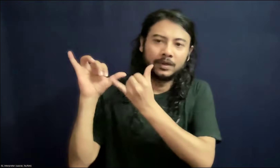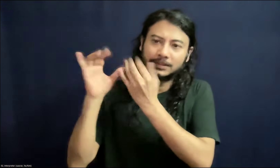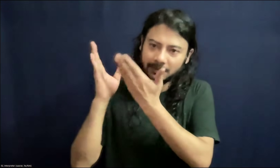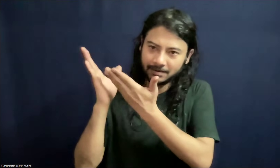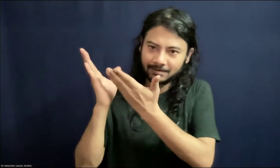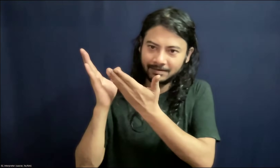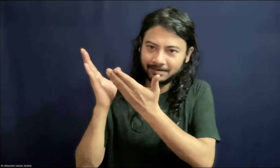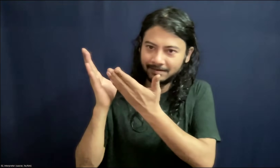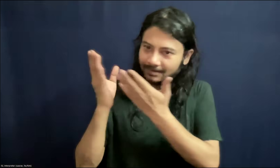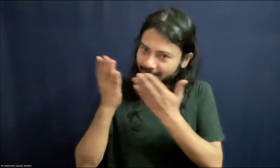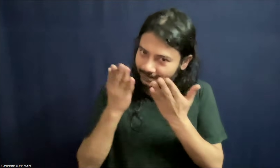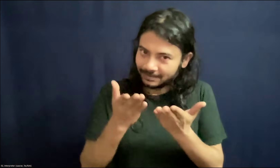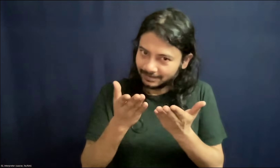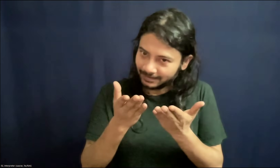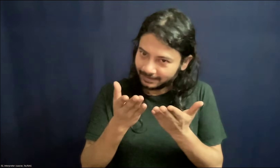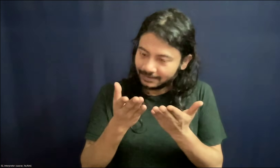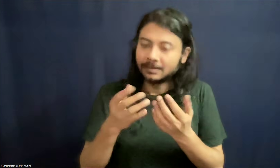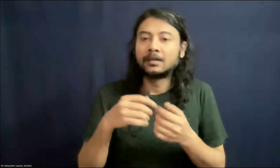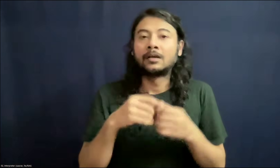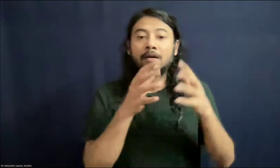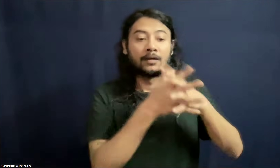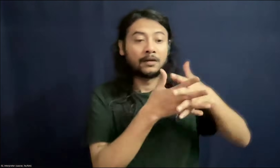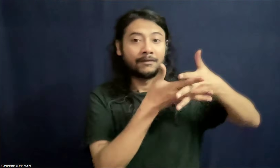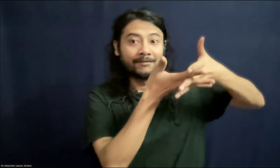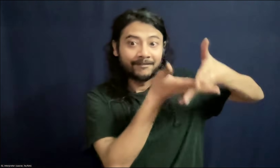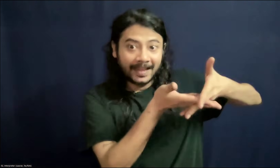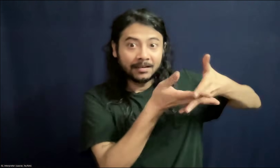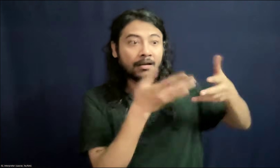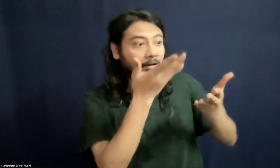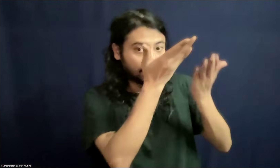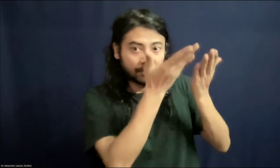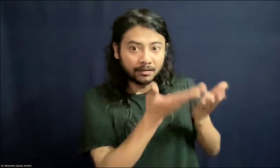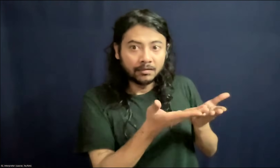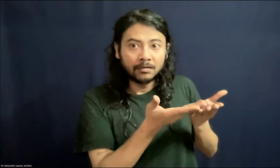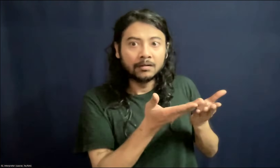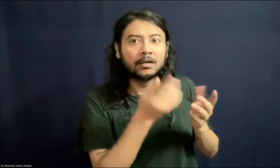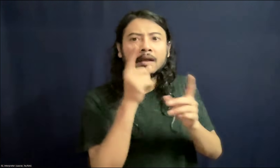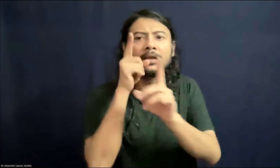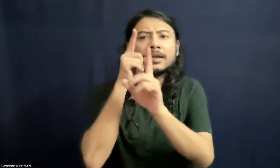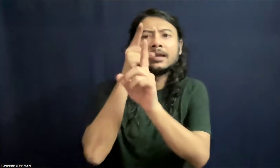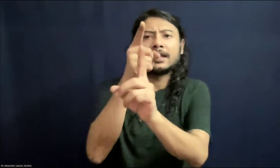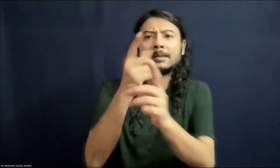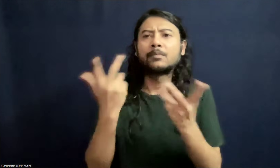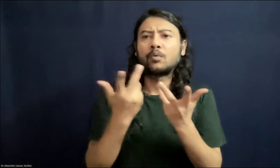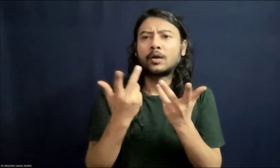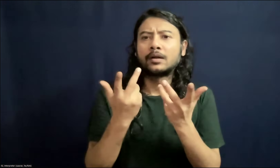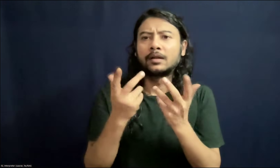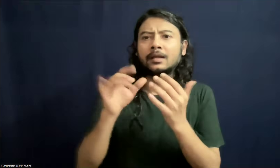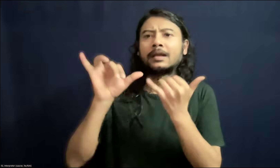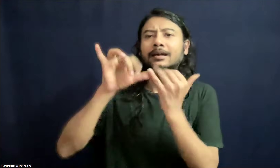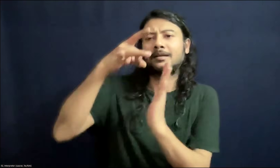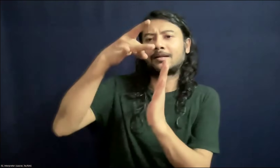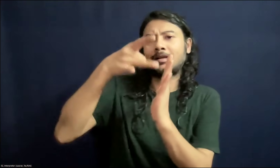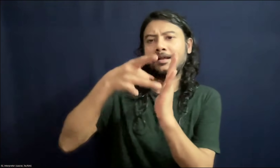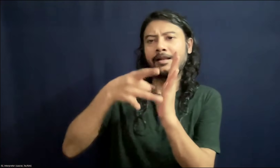And the purpose of the Veda is to understand Krishna. If somebody is very, very